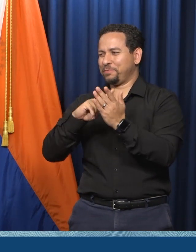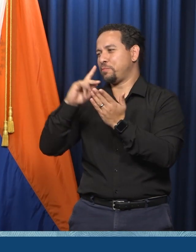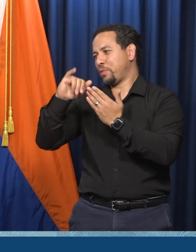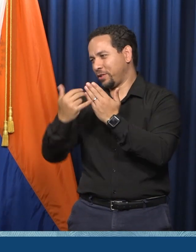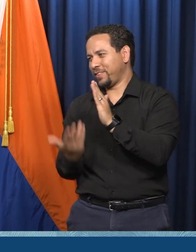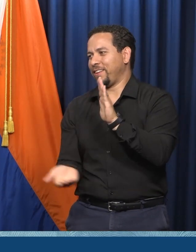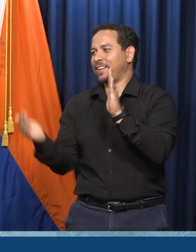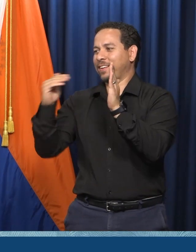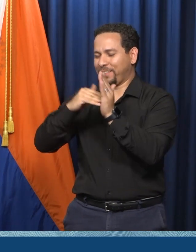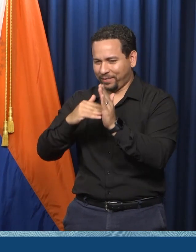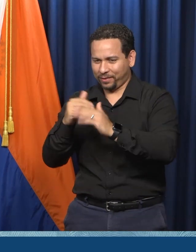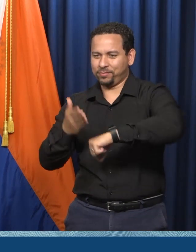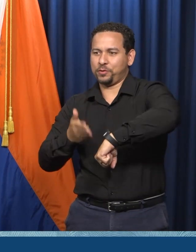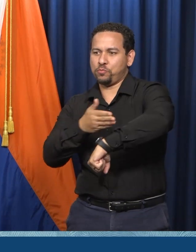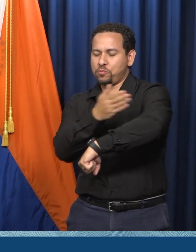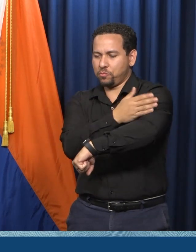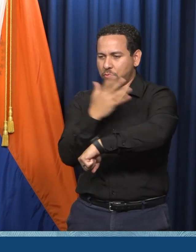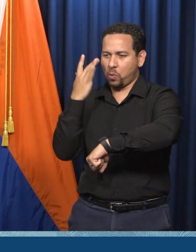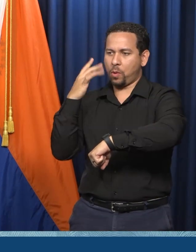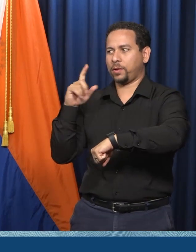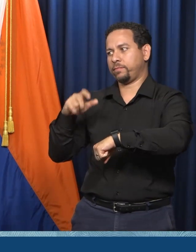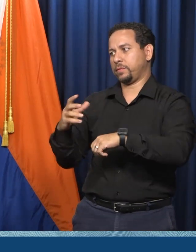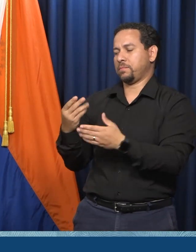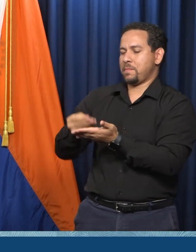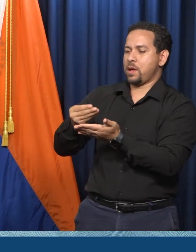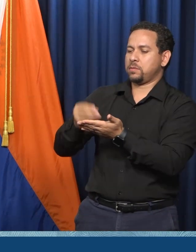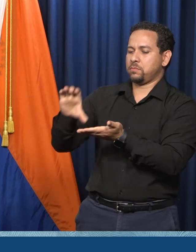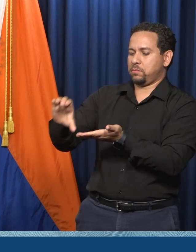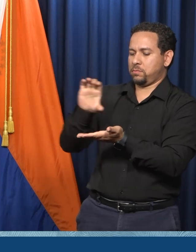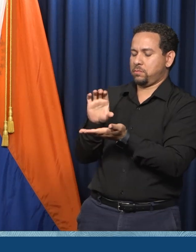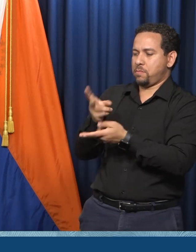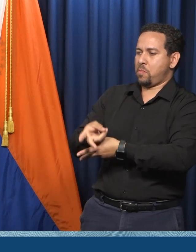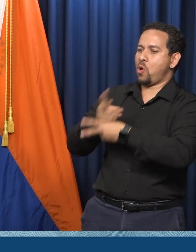borrowing that's required to kick off those projects.